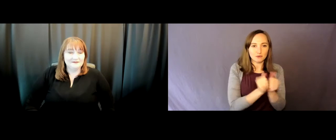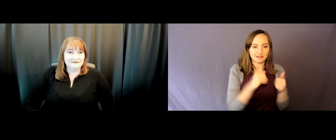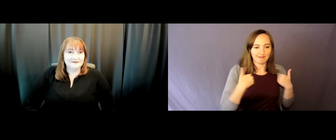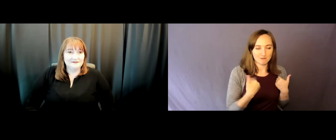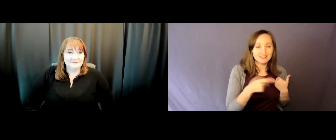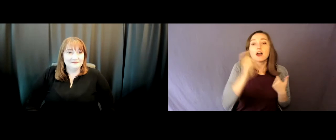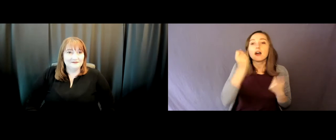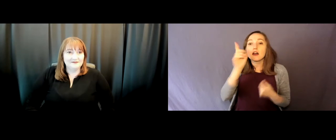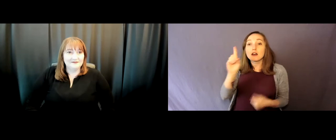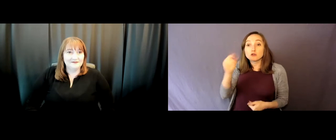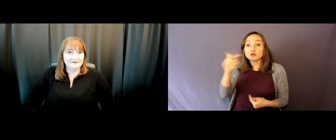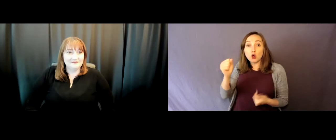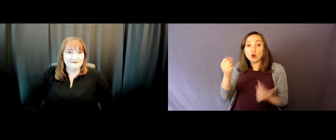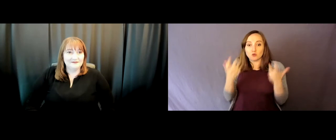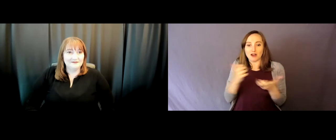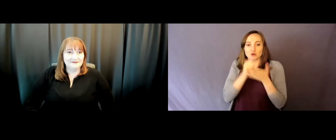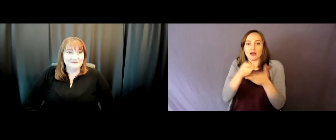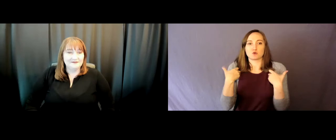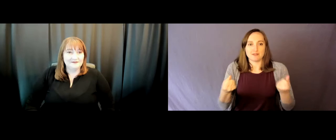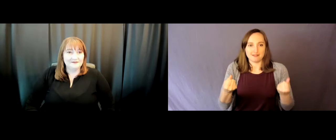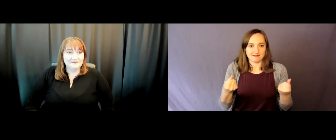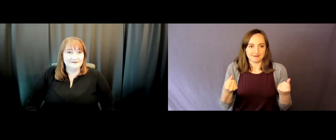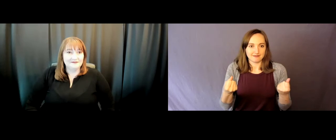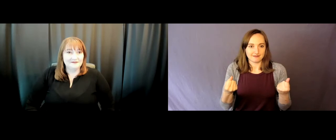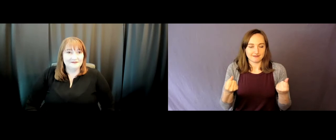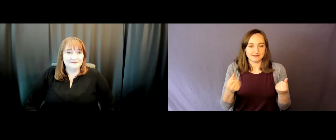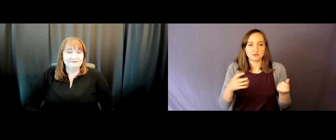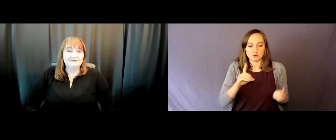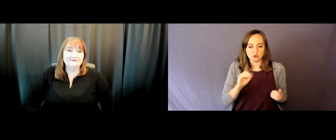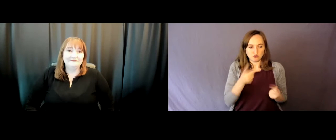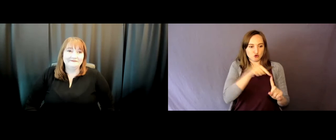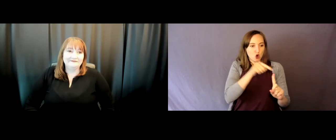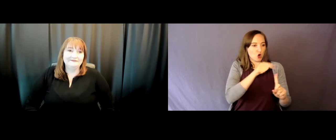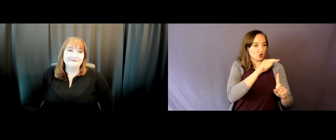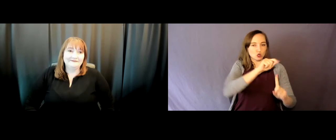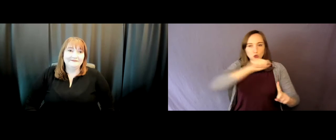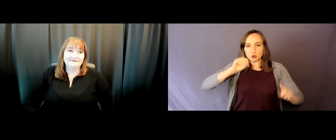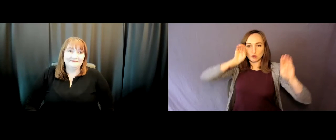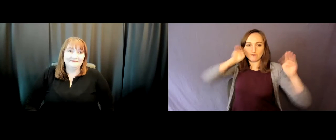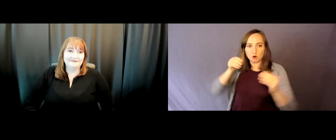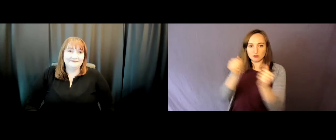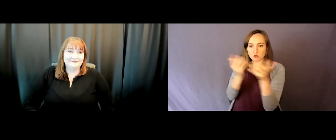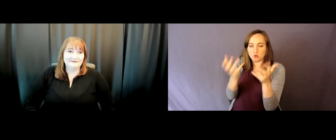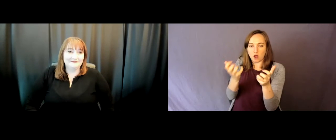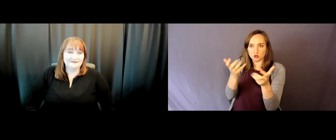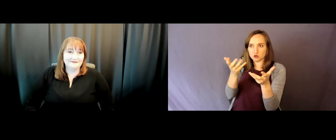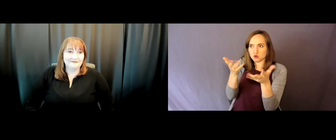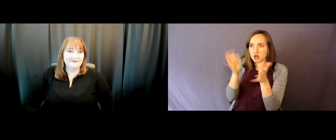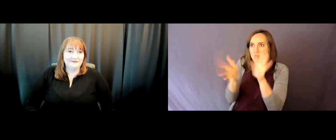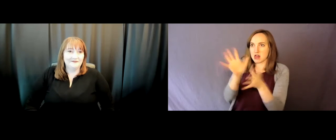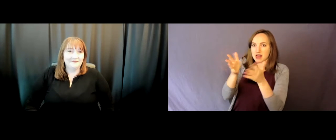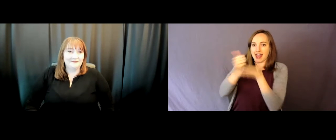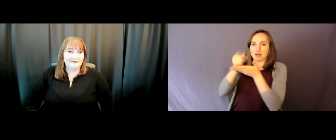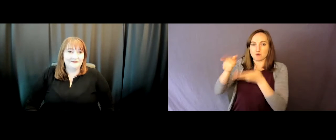dog wants to heal you, you know, that. And so when a dog is too preoccupied with wanting to balance